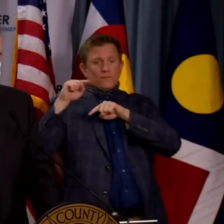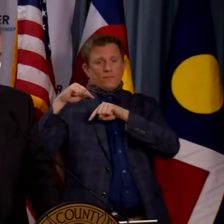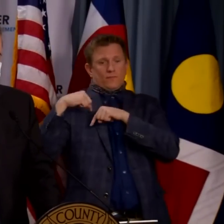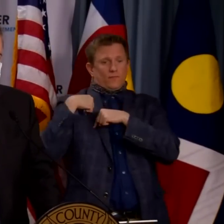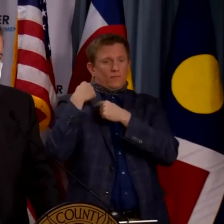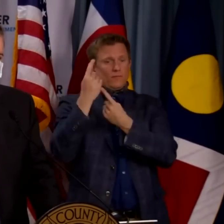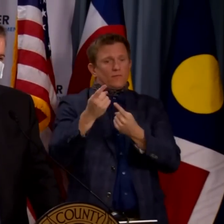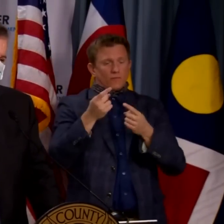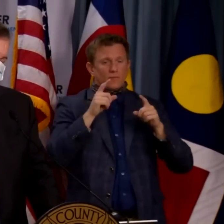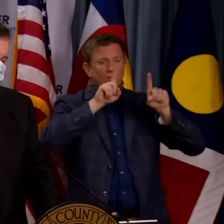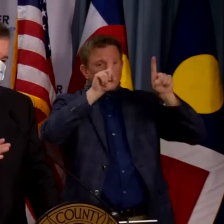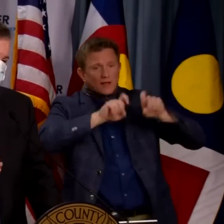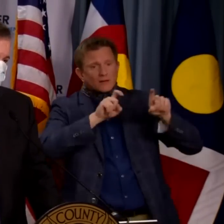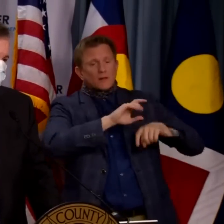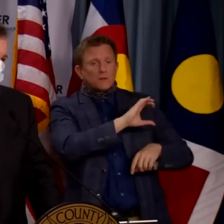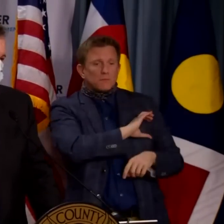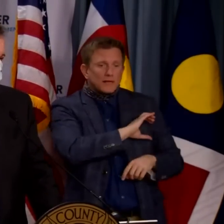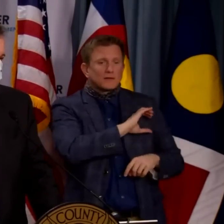Sorry, can you repeat that?